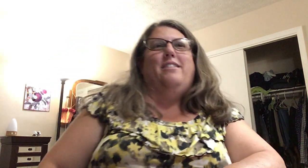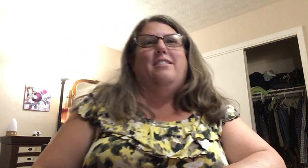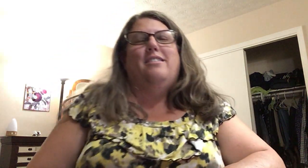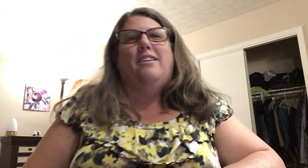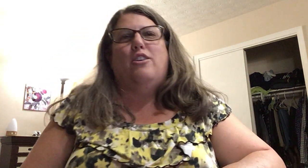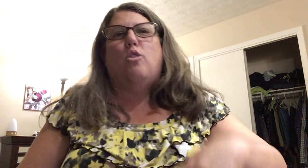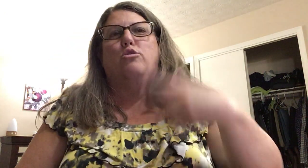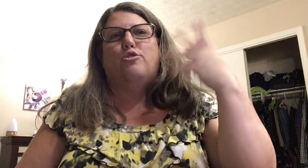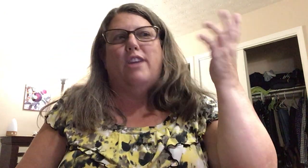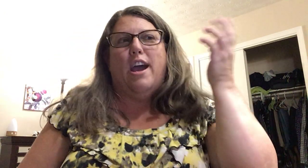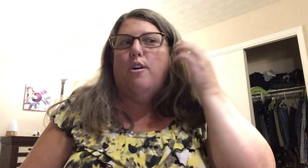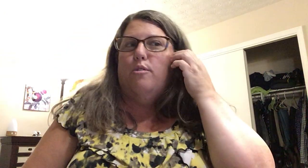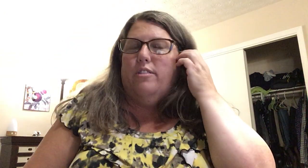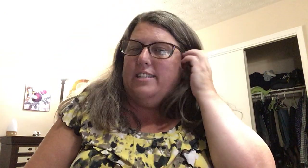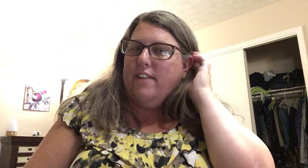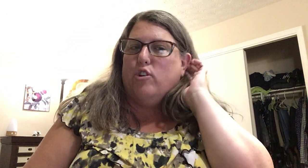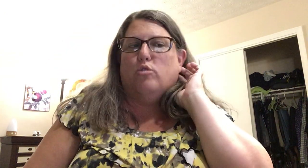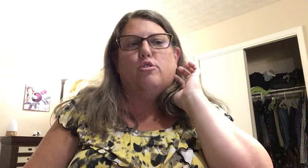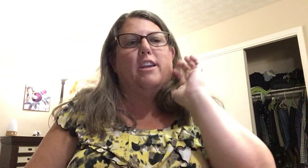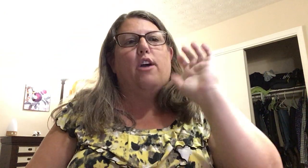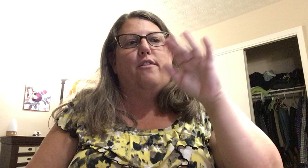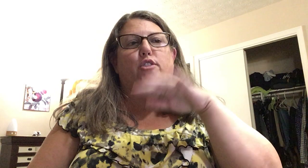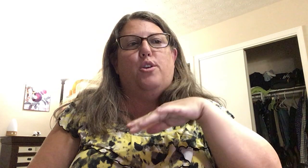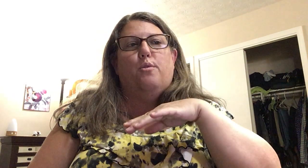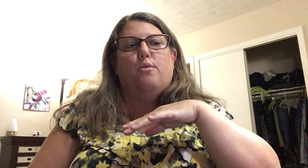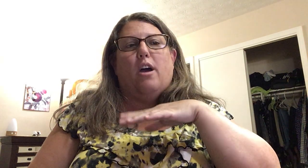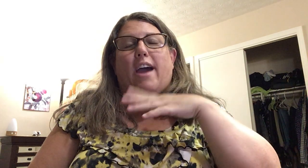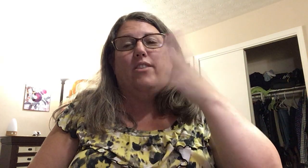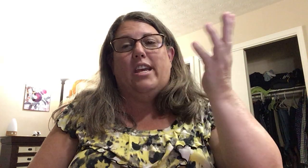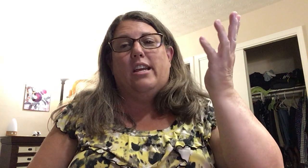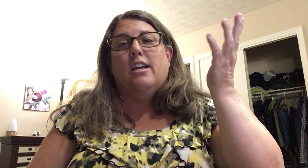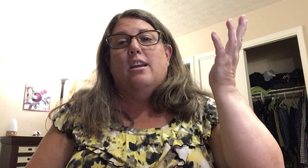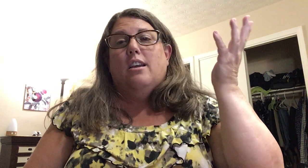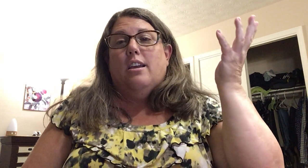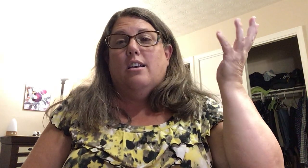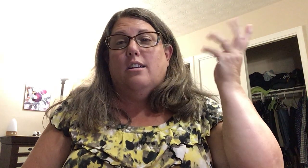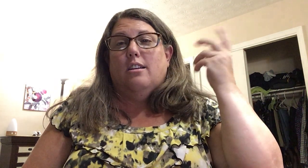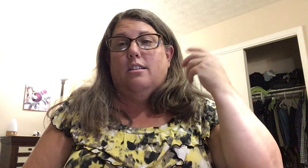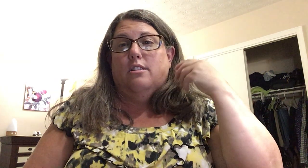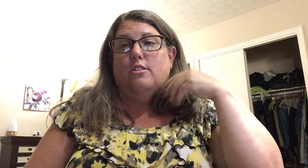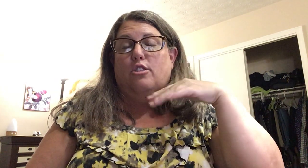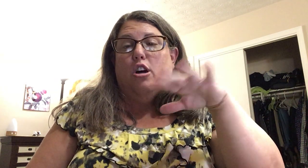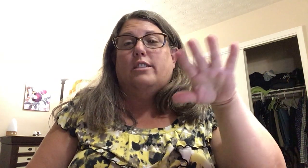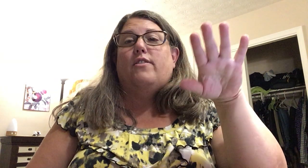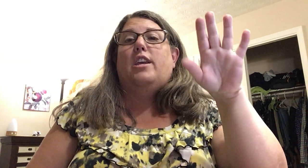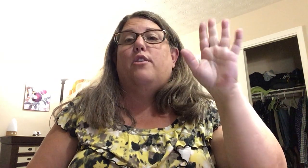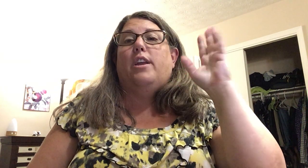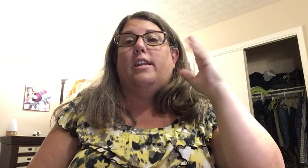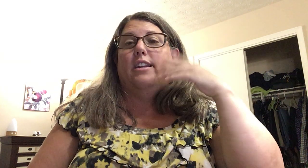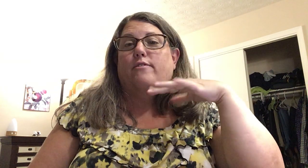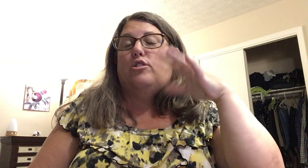And in the culture now, the deaf culture now, if you have any loss of hearing enough